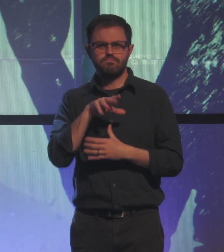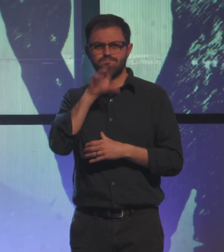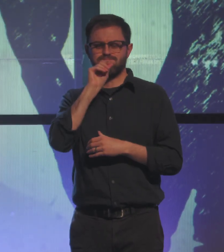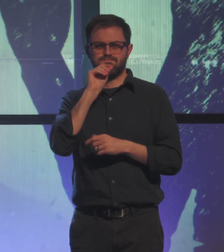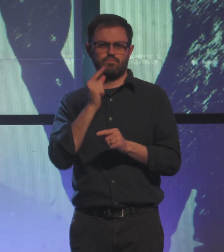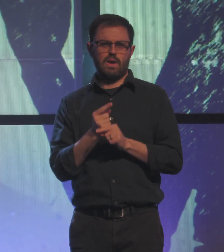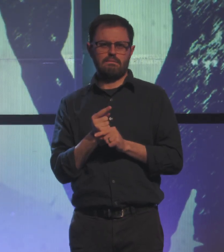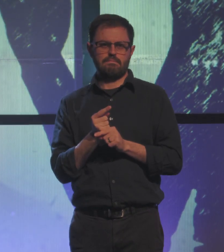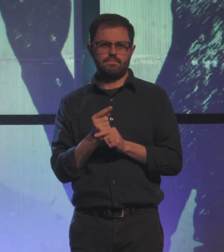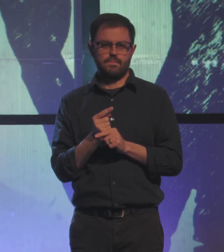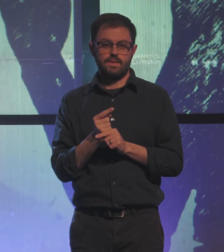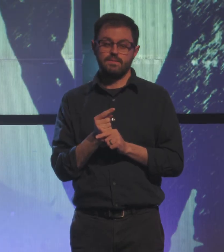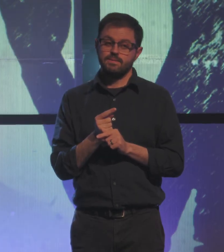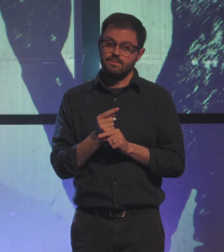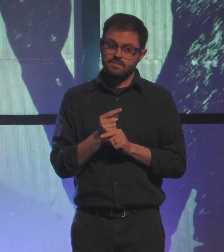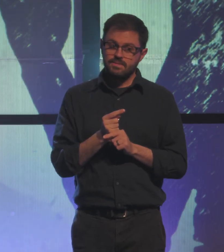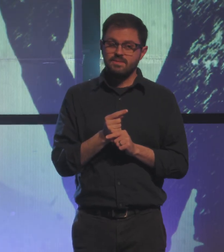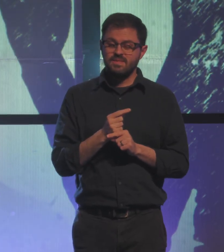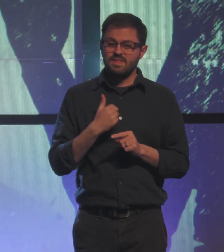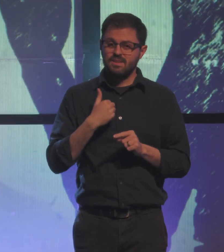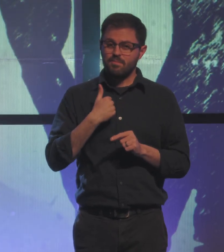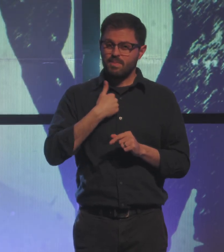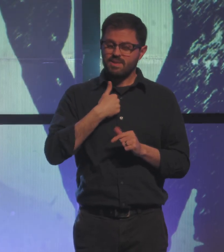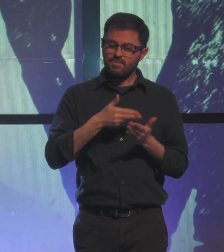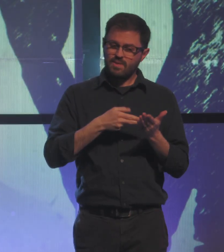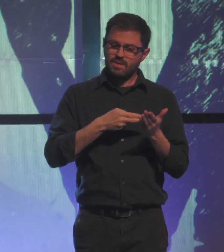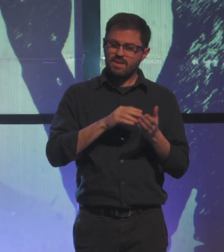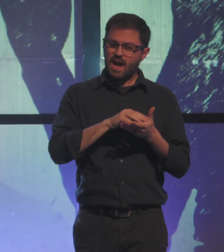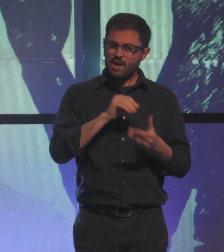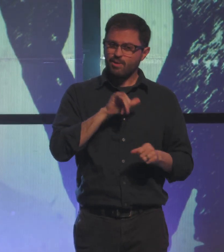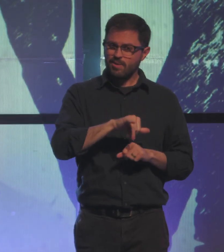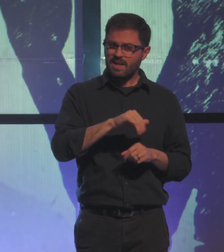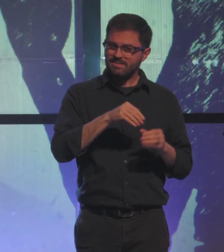be honest, I learned a lot of that in church.